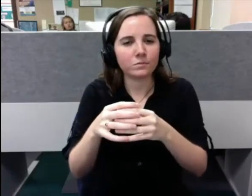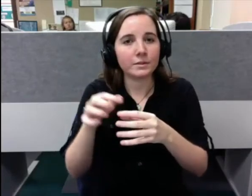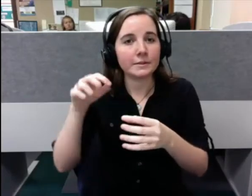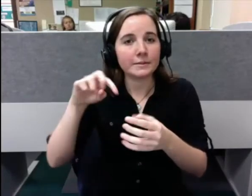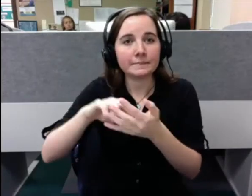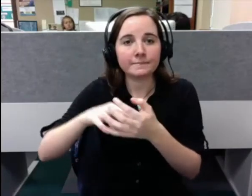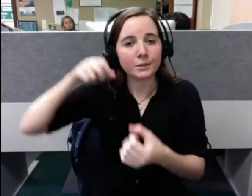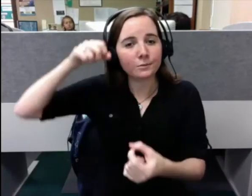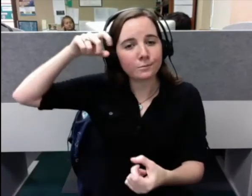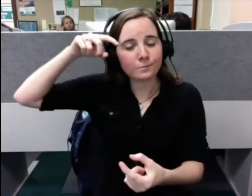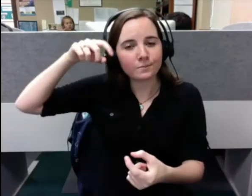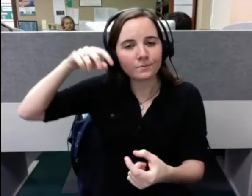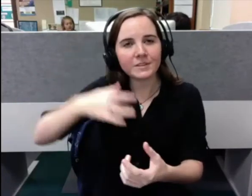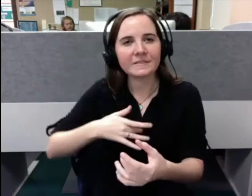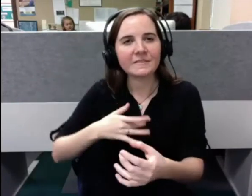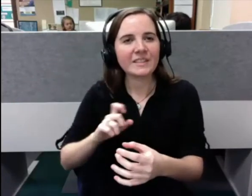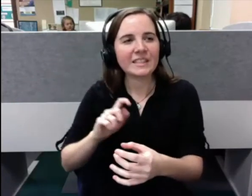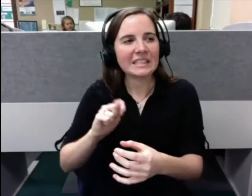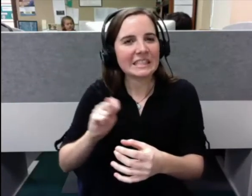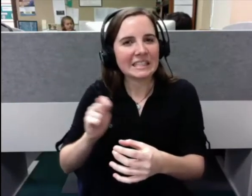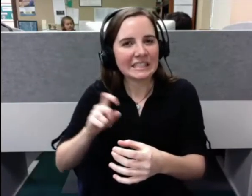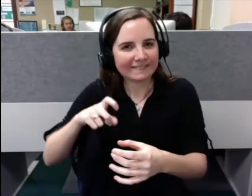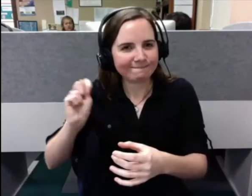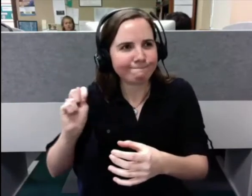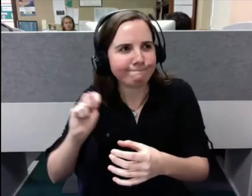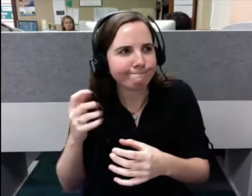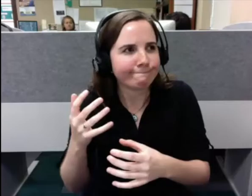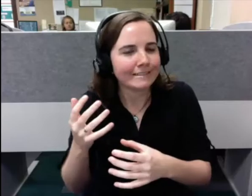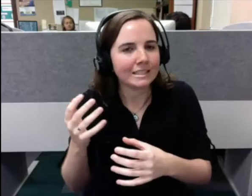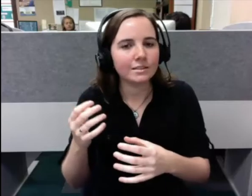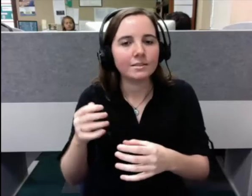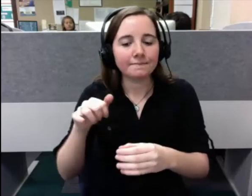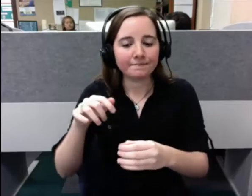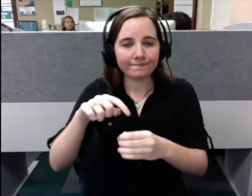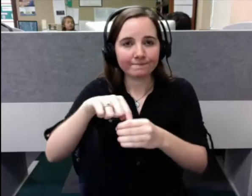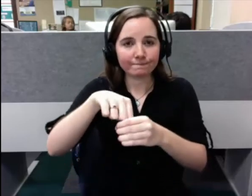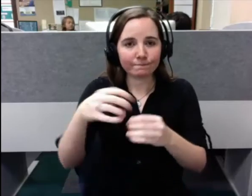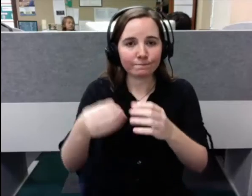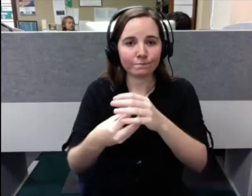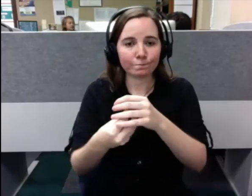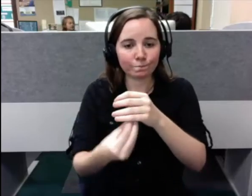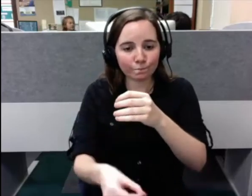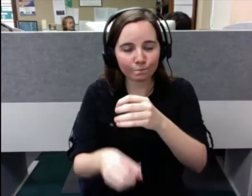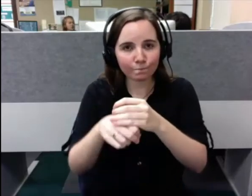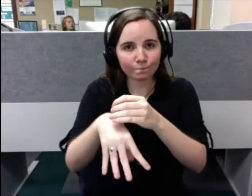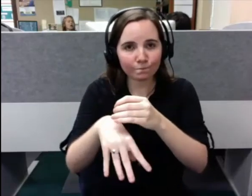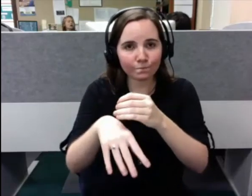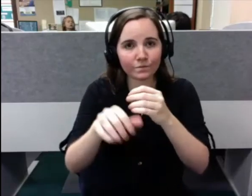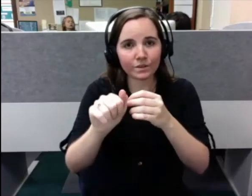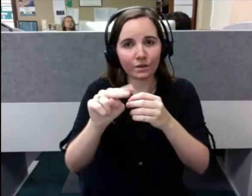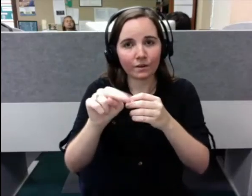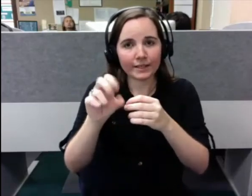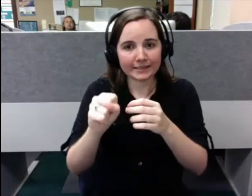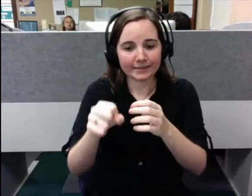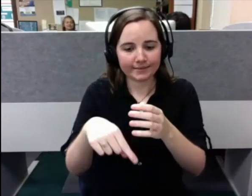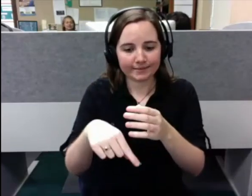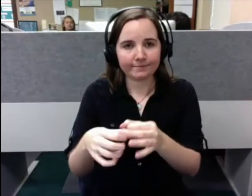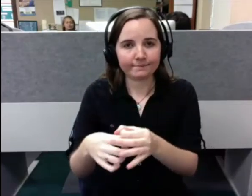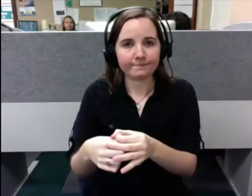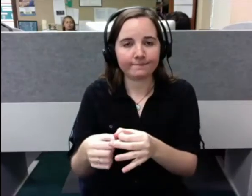perceive that as the urge to use the restroom. From the rectum, material will move out of your body through a structure known